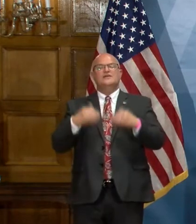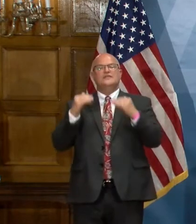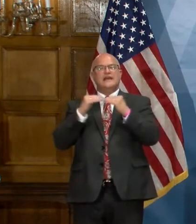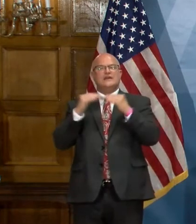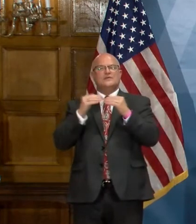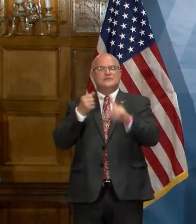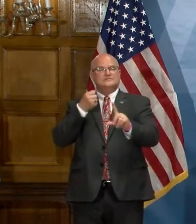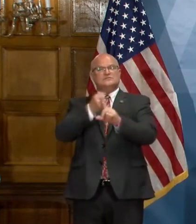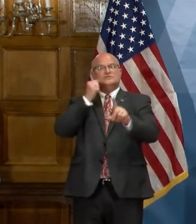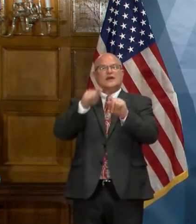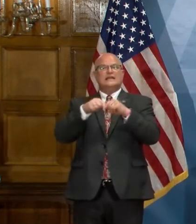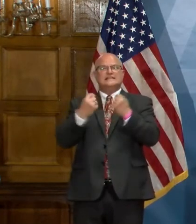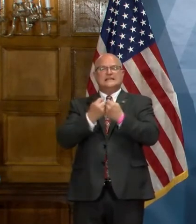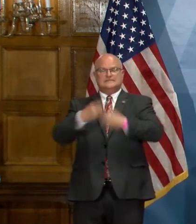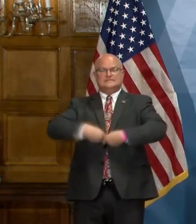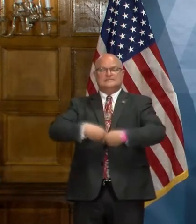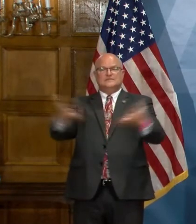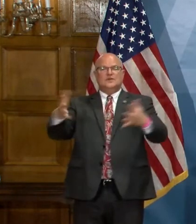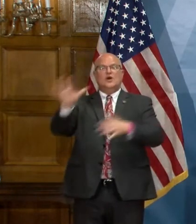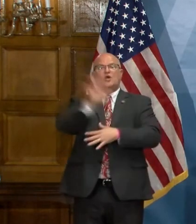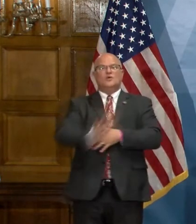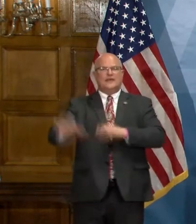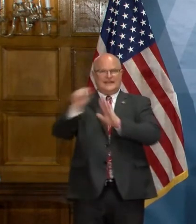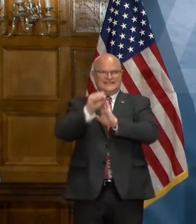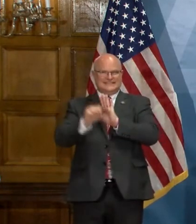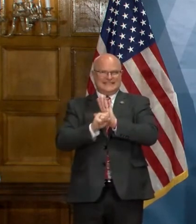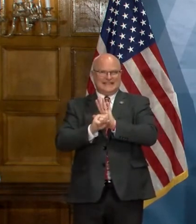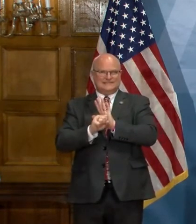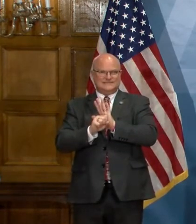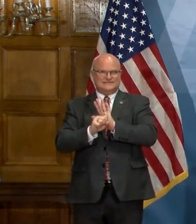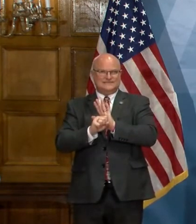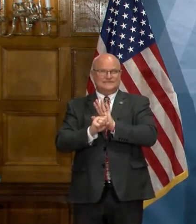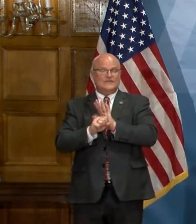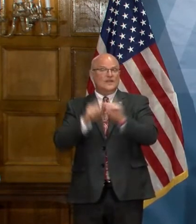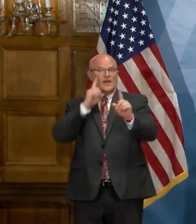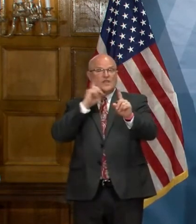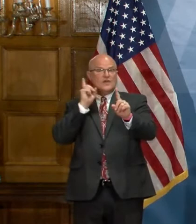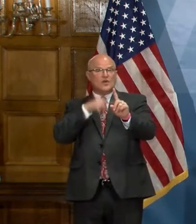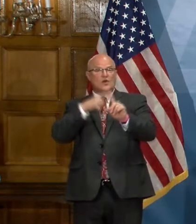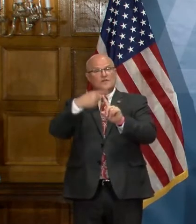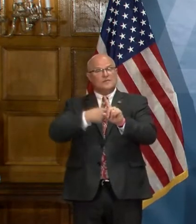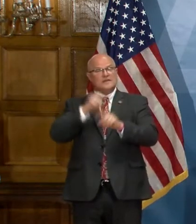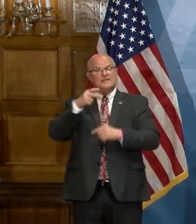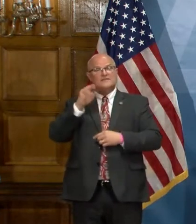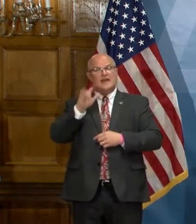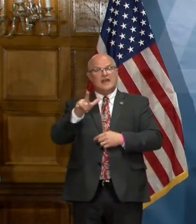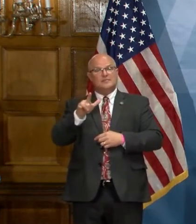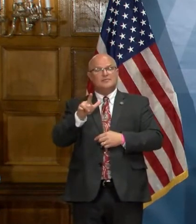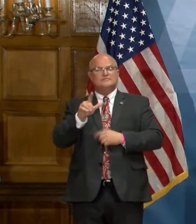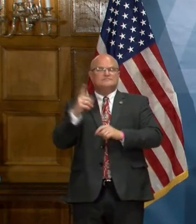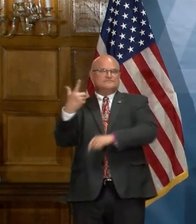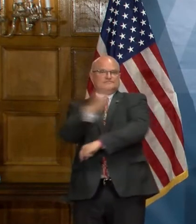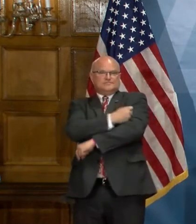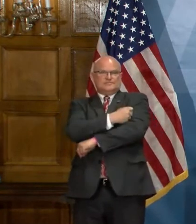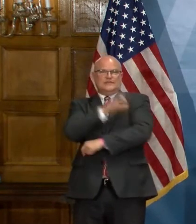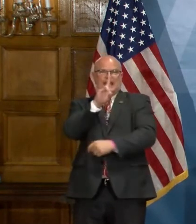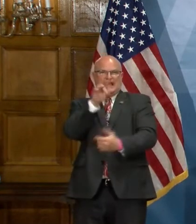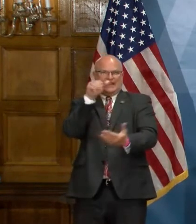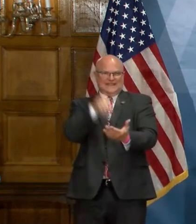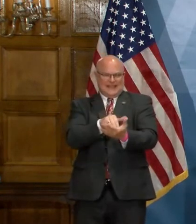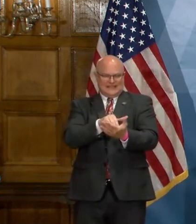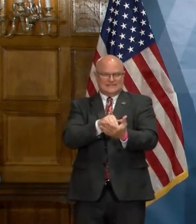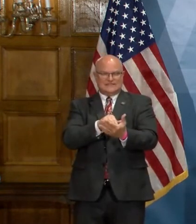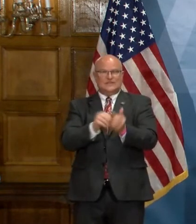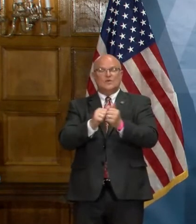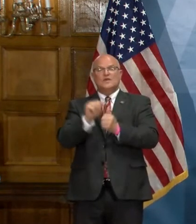now being deployed in more locations across the state. The goal for the month of April is to administer 8,000 vaccines,